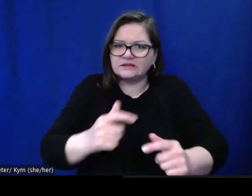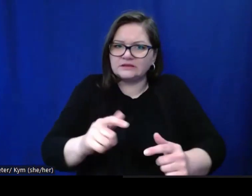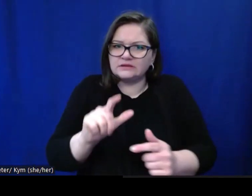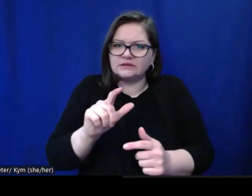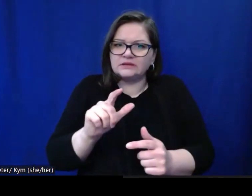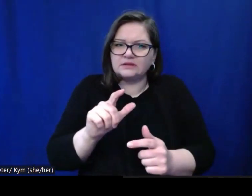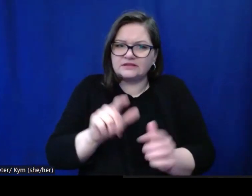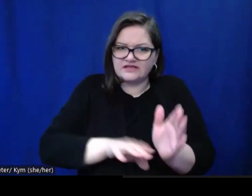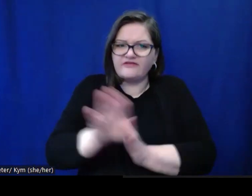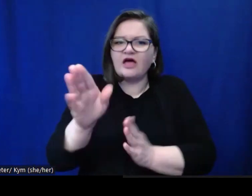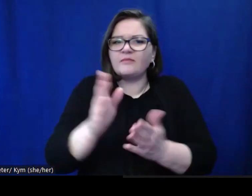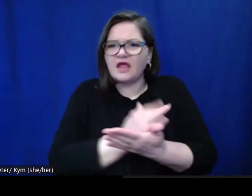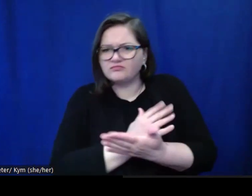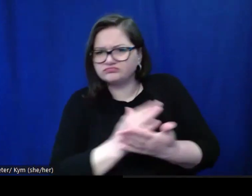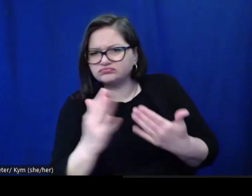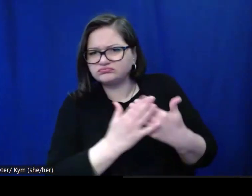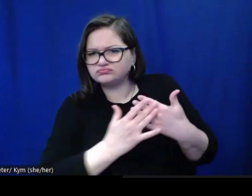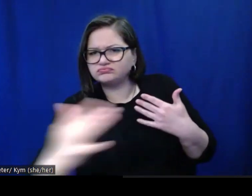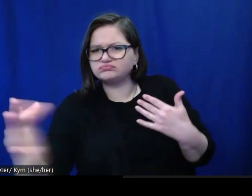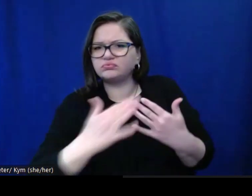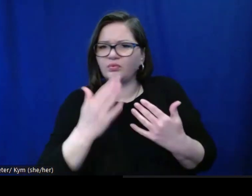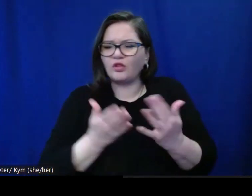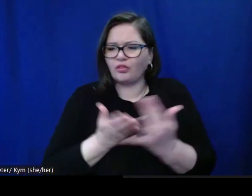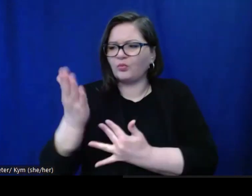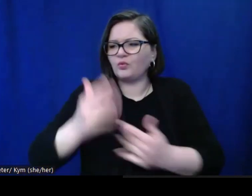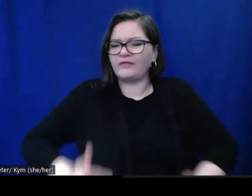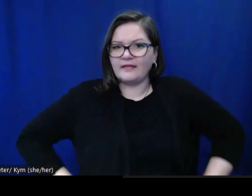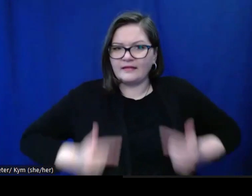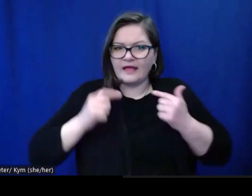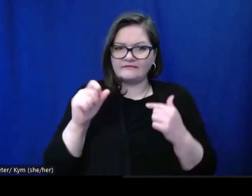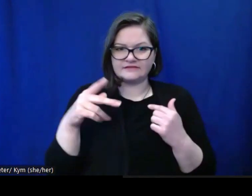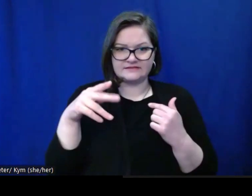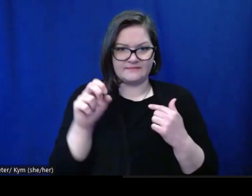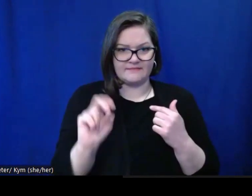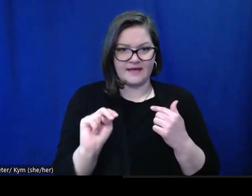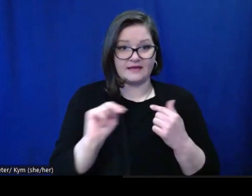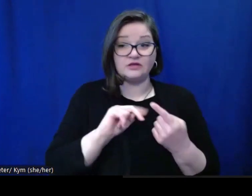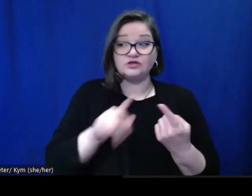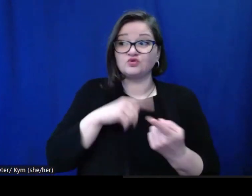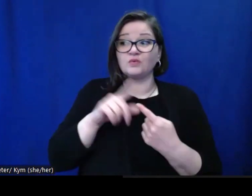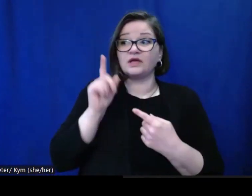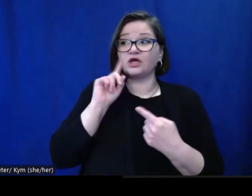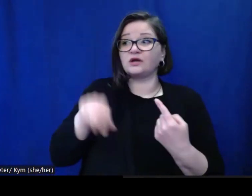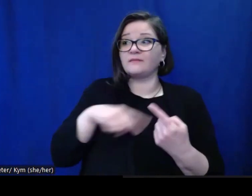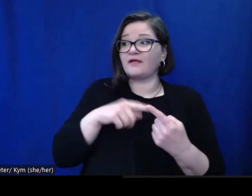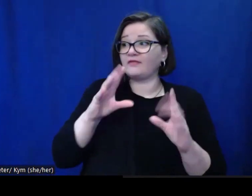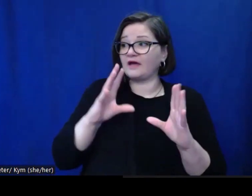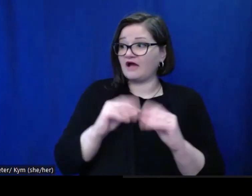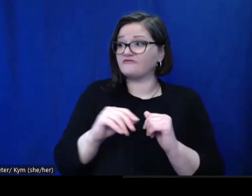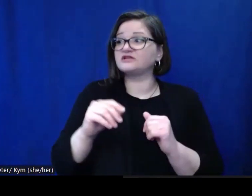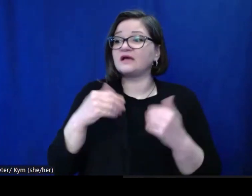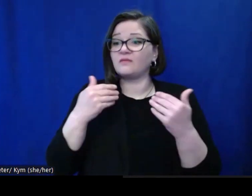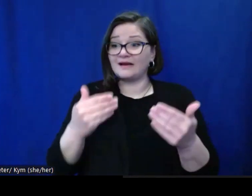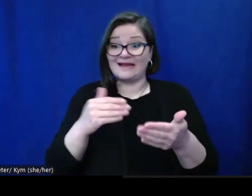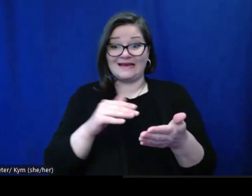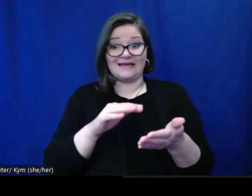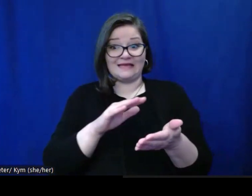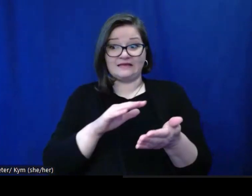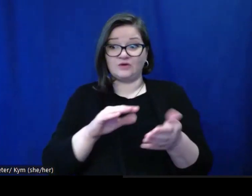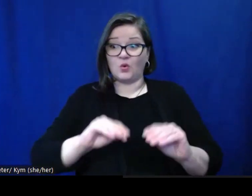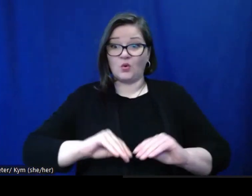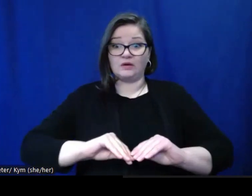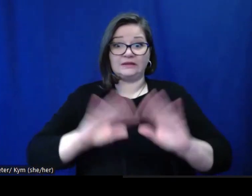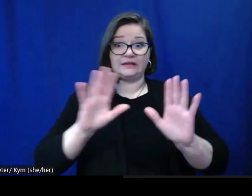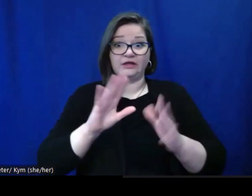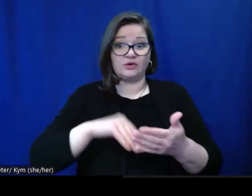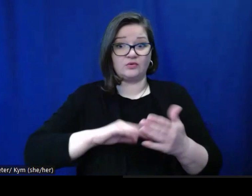topic, I made sure I cleared my schedule and that I made it out here to put something